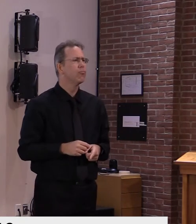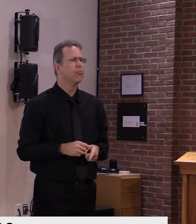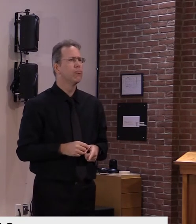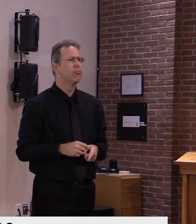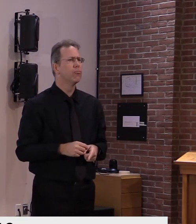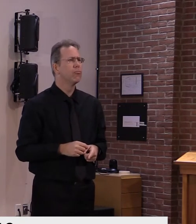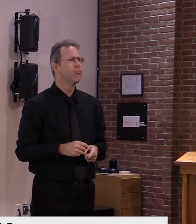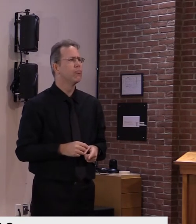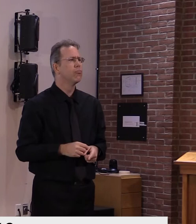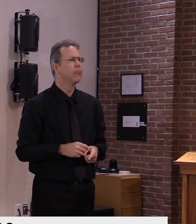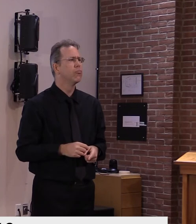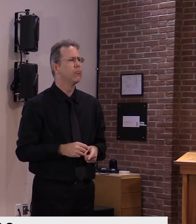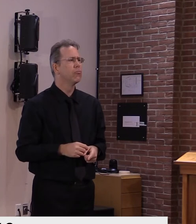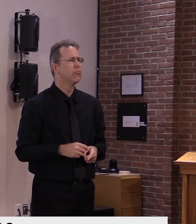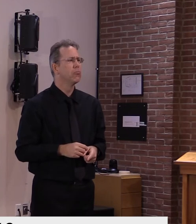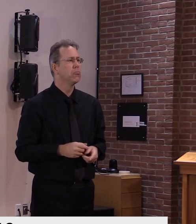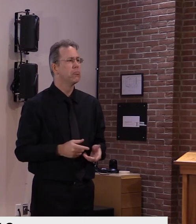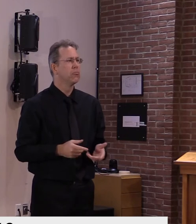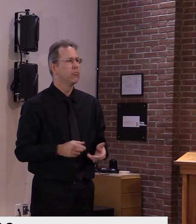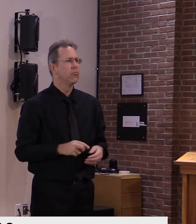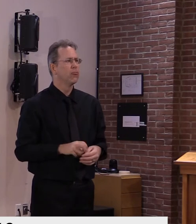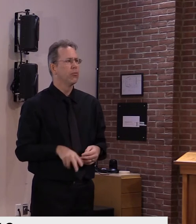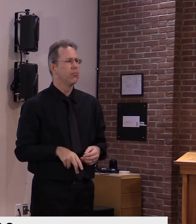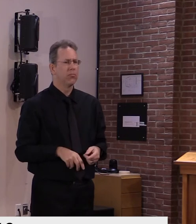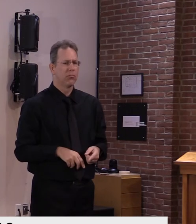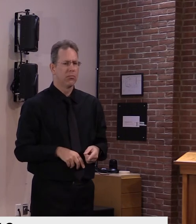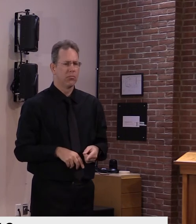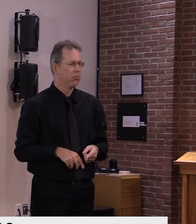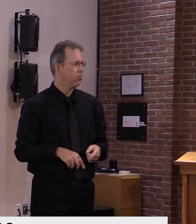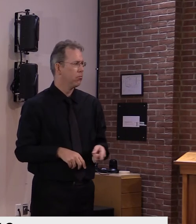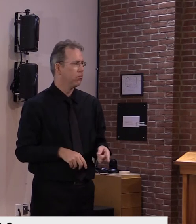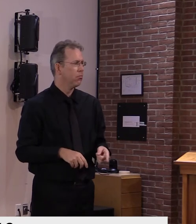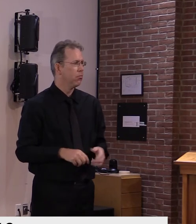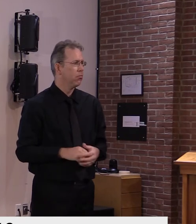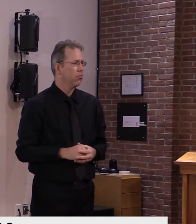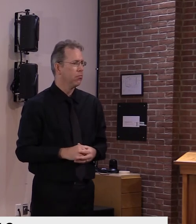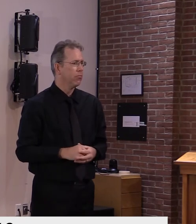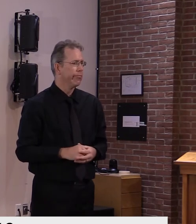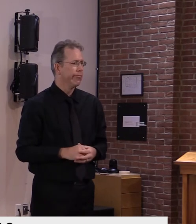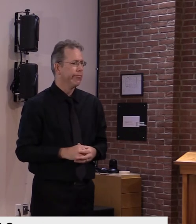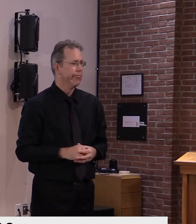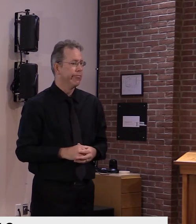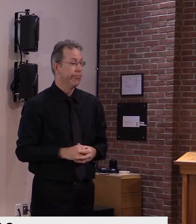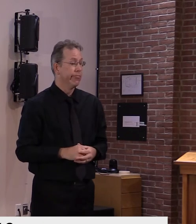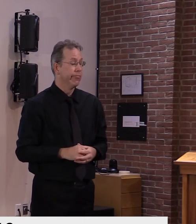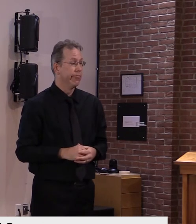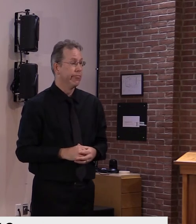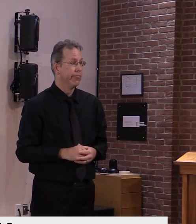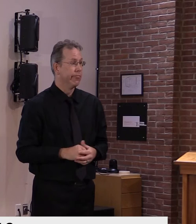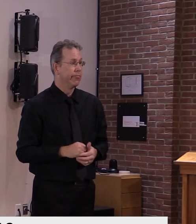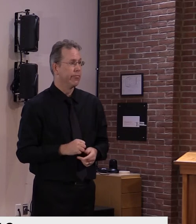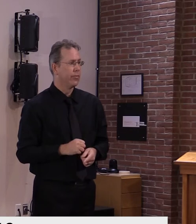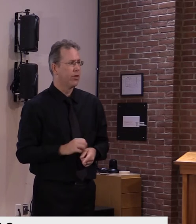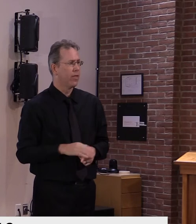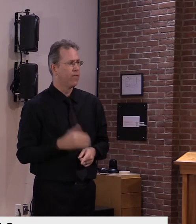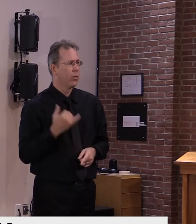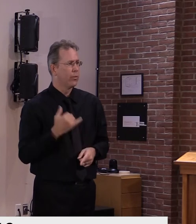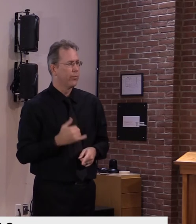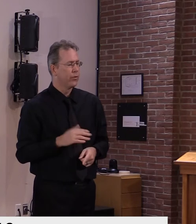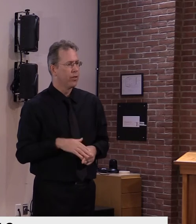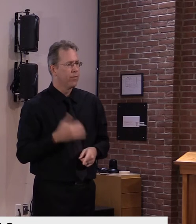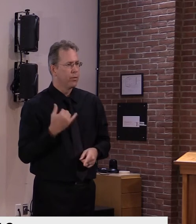Secretary, oh, sure. Go ahead. Okay. Yeah, I think you had such a great answer. I just wanted to share with folks who are listening